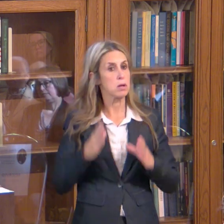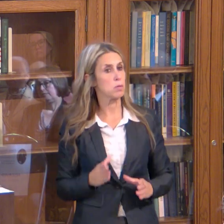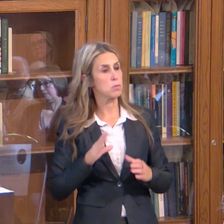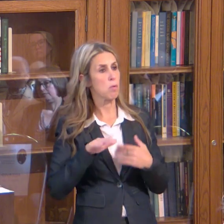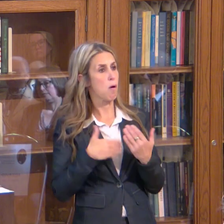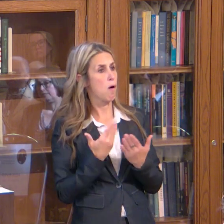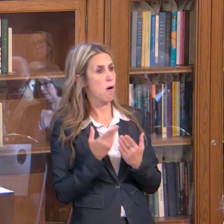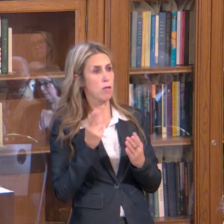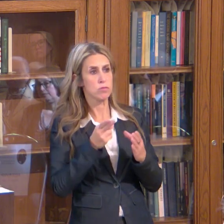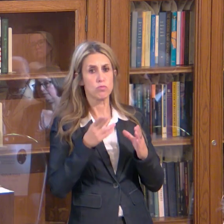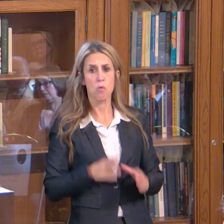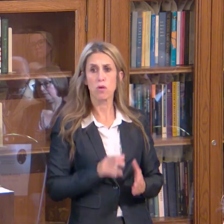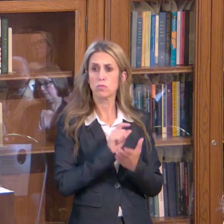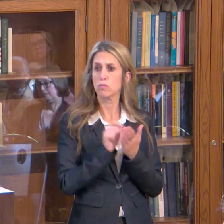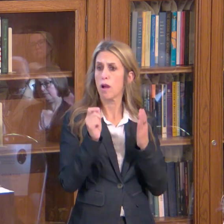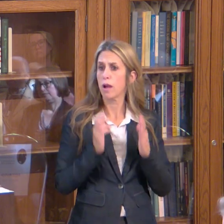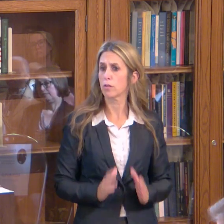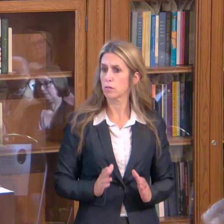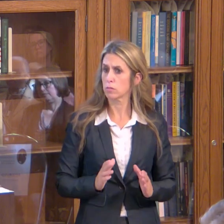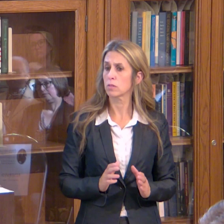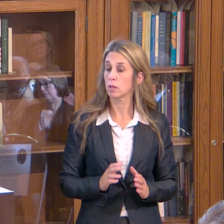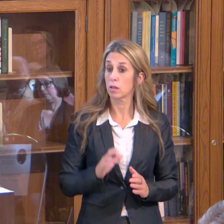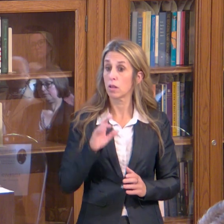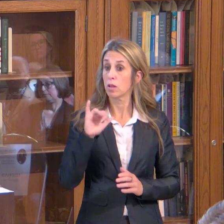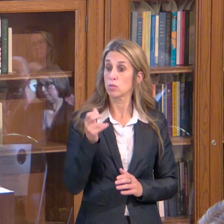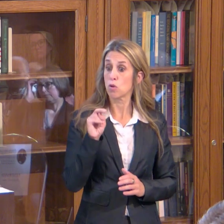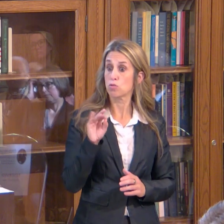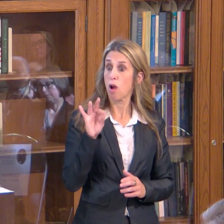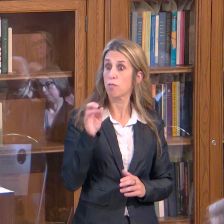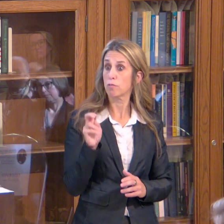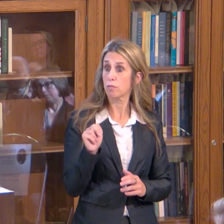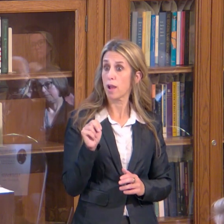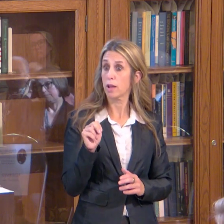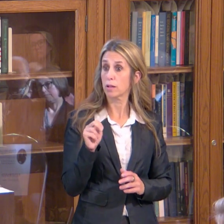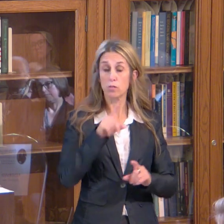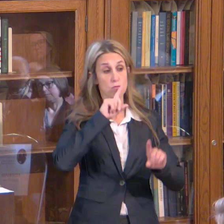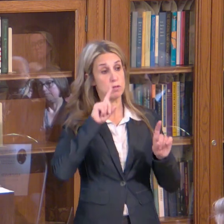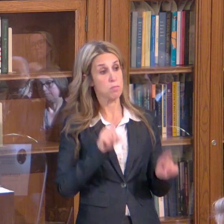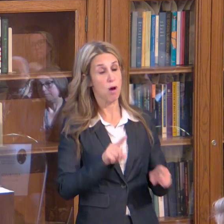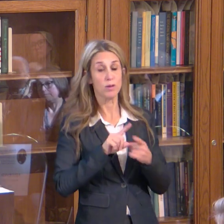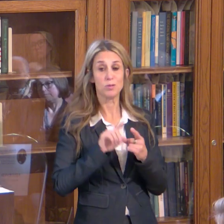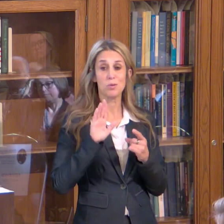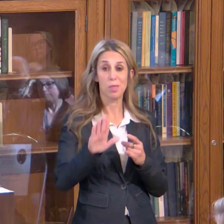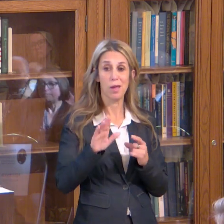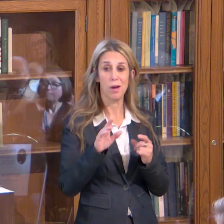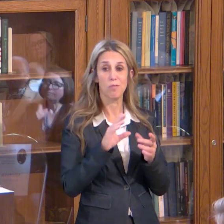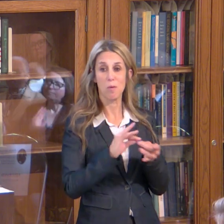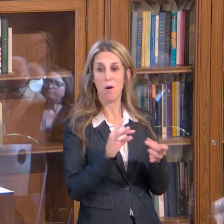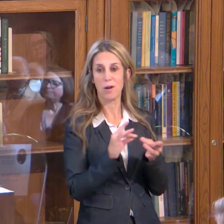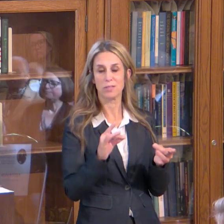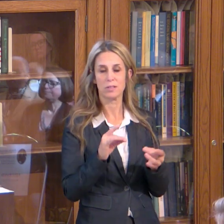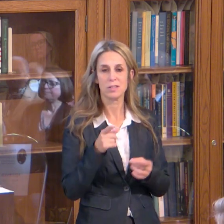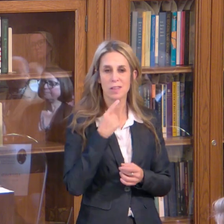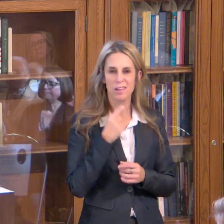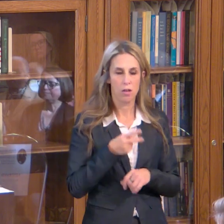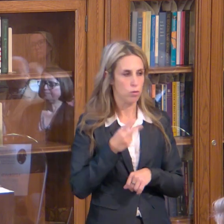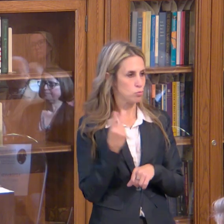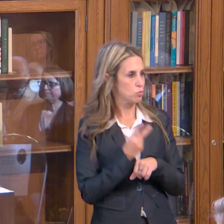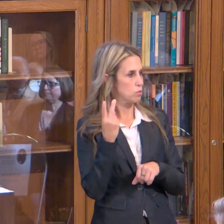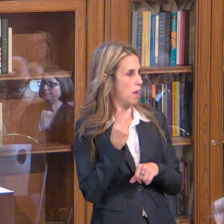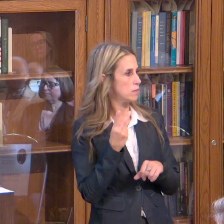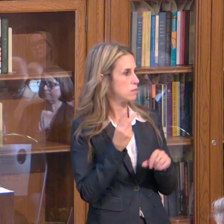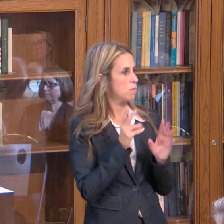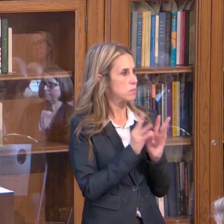and authors so John hope Franklin responded to their Collective remarks and I want to quote him the two days of